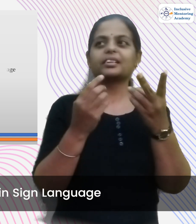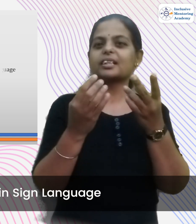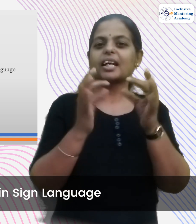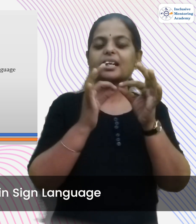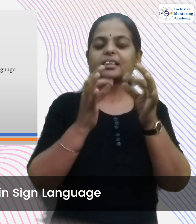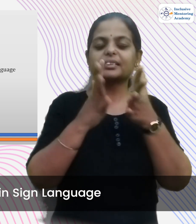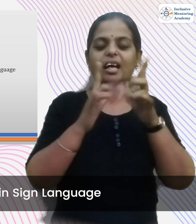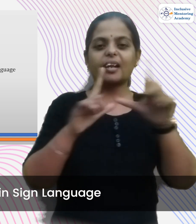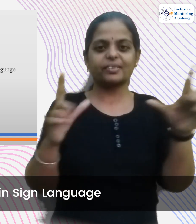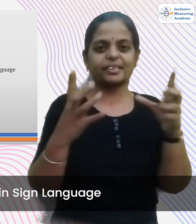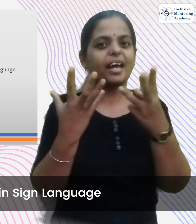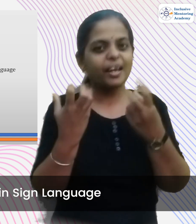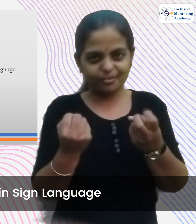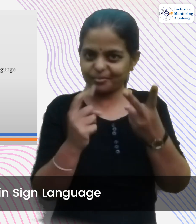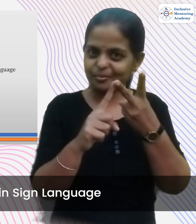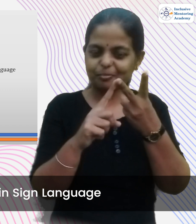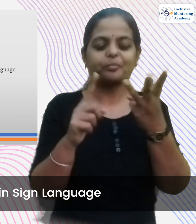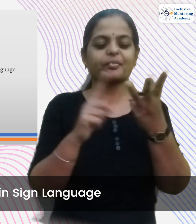Accessible courses in sign language.